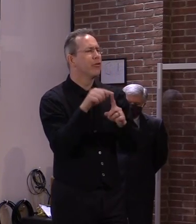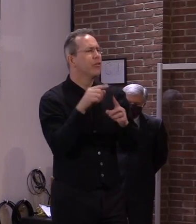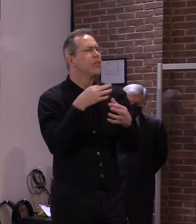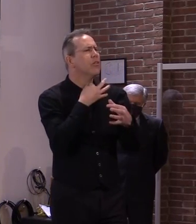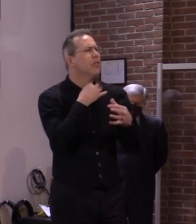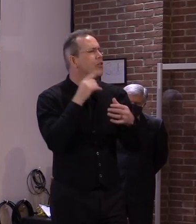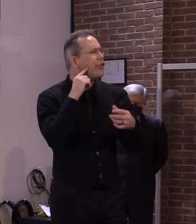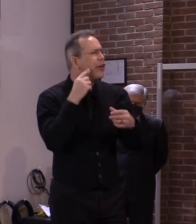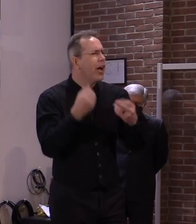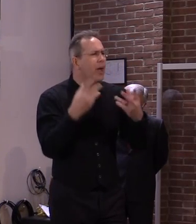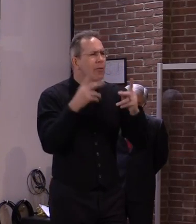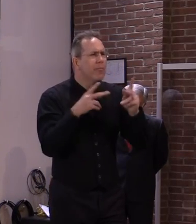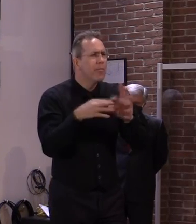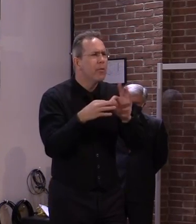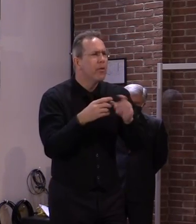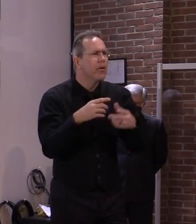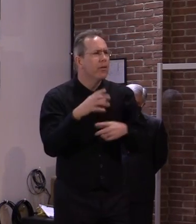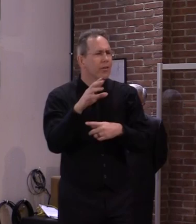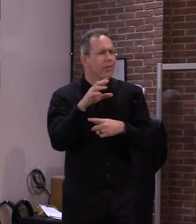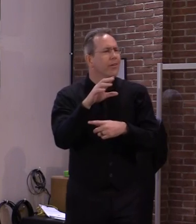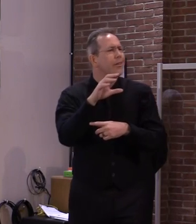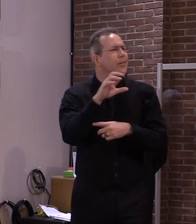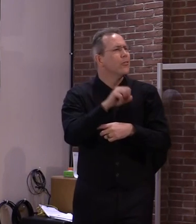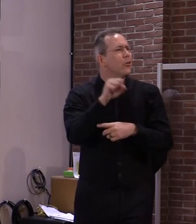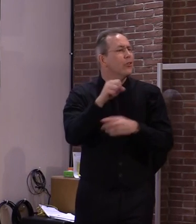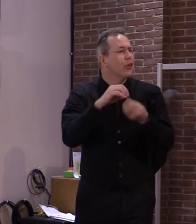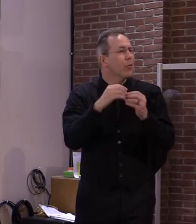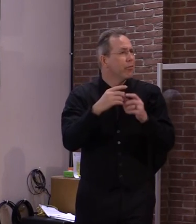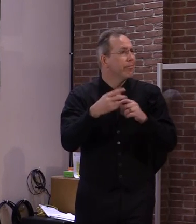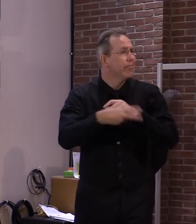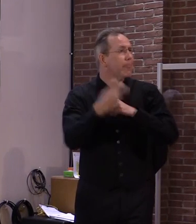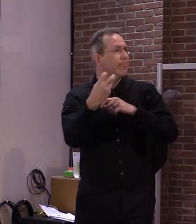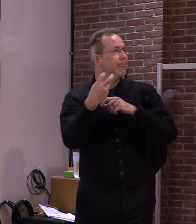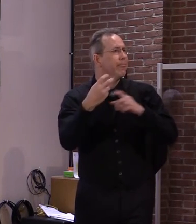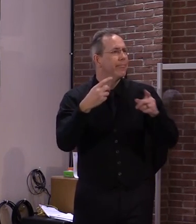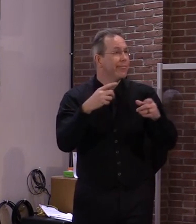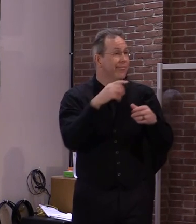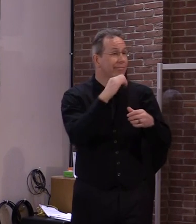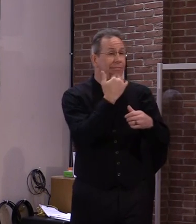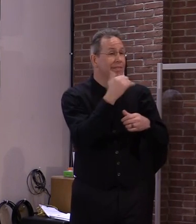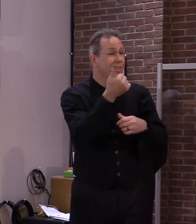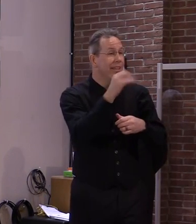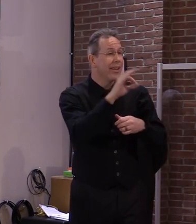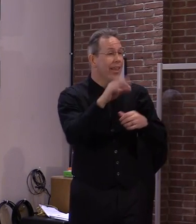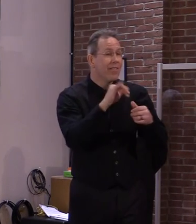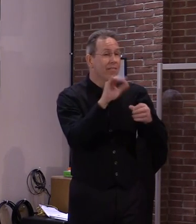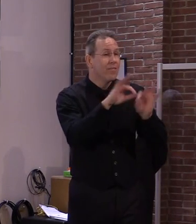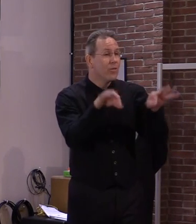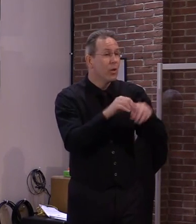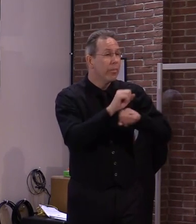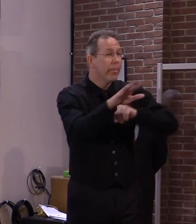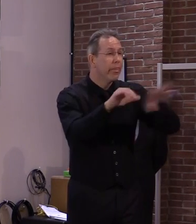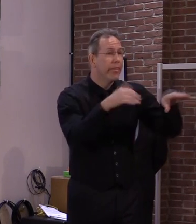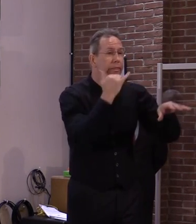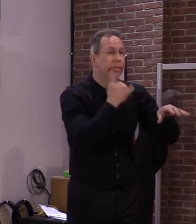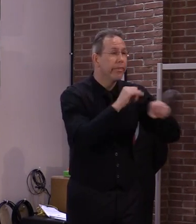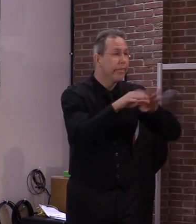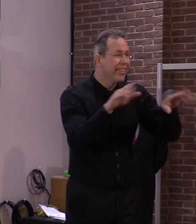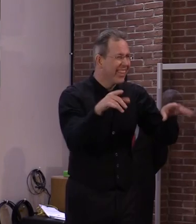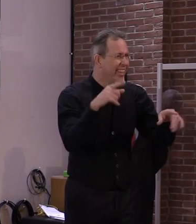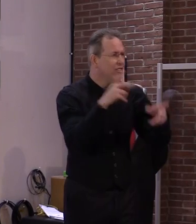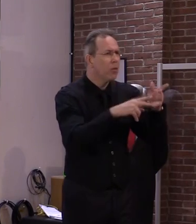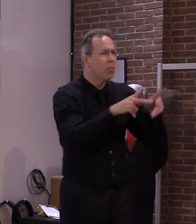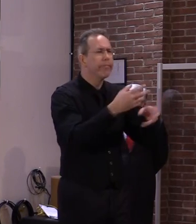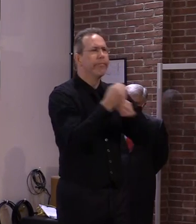the data breach? And I have one more question in that vein. I know the letters are just going out now with the info, but have any Vermonters